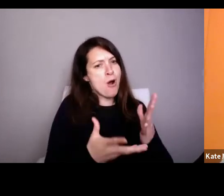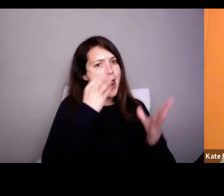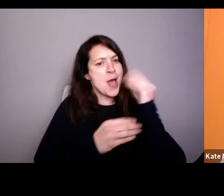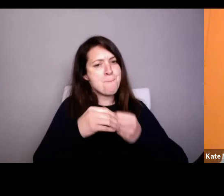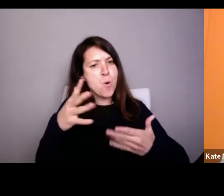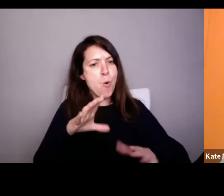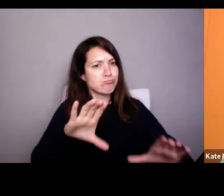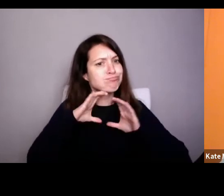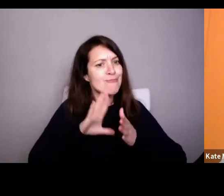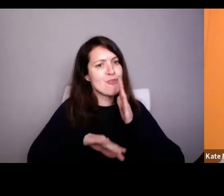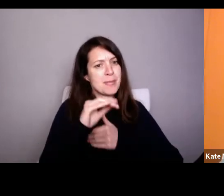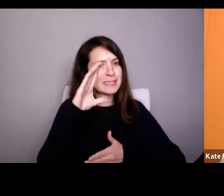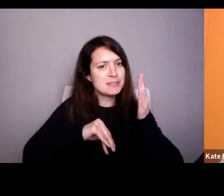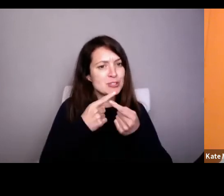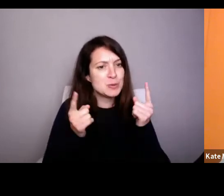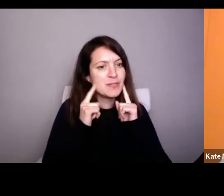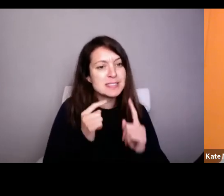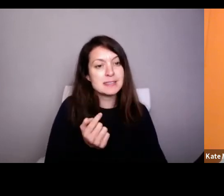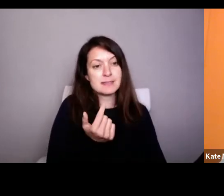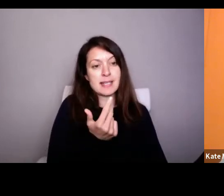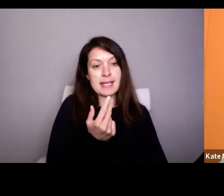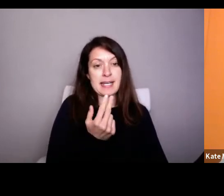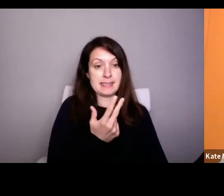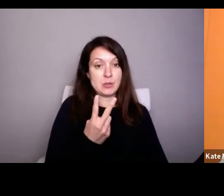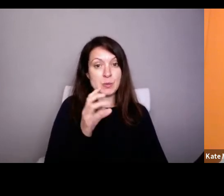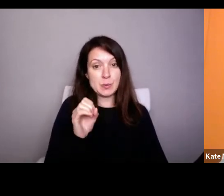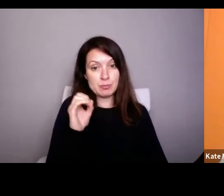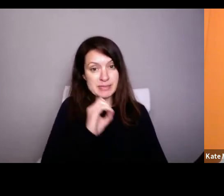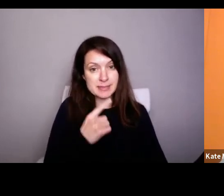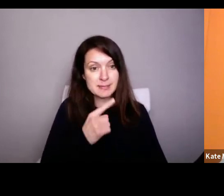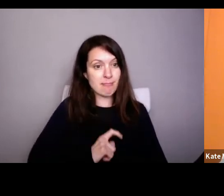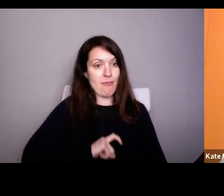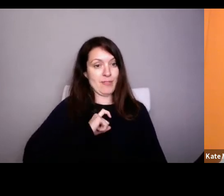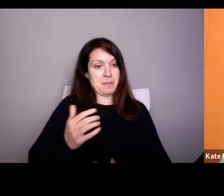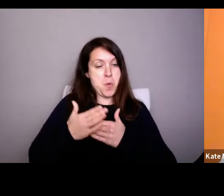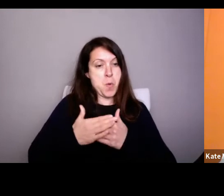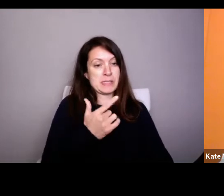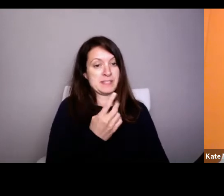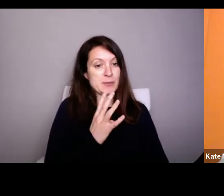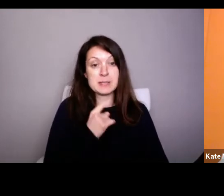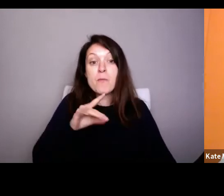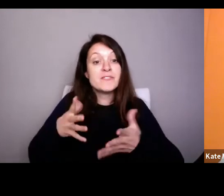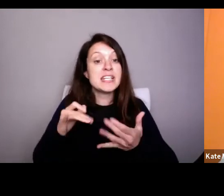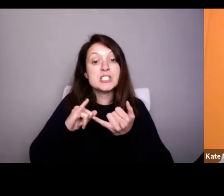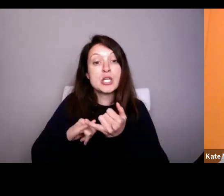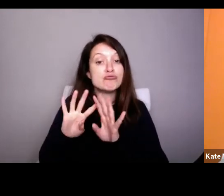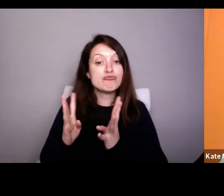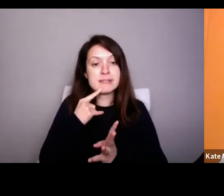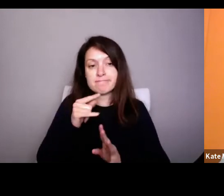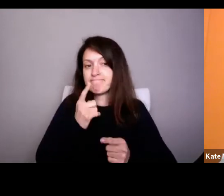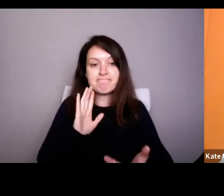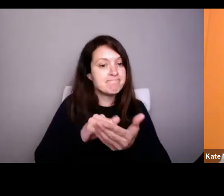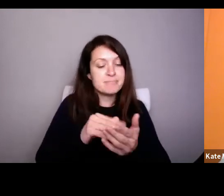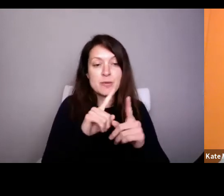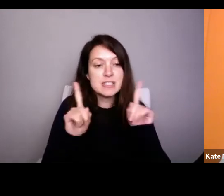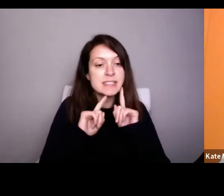given them confidence in their abilities. And 74% said that without Snowdon Trust, they would not have been able to attend university. 68% felt Snowdon